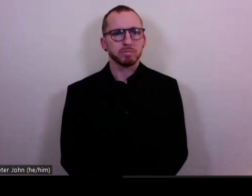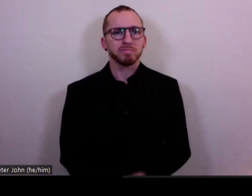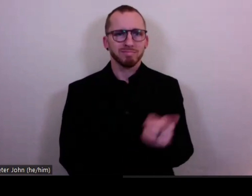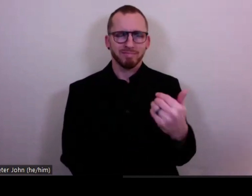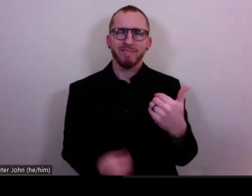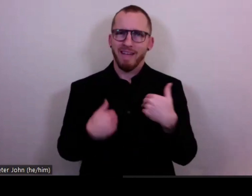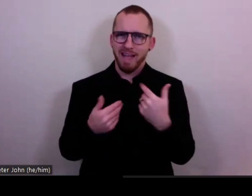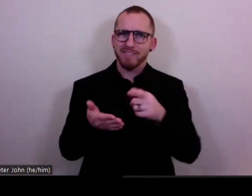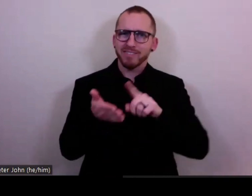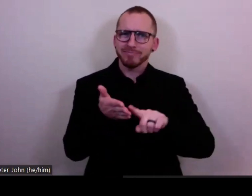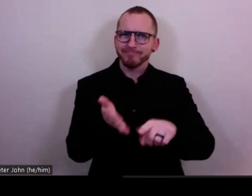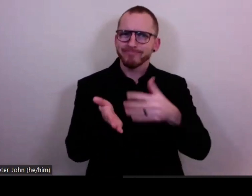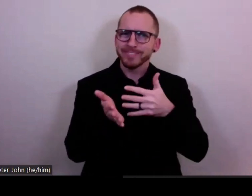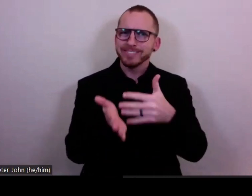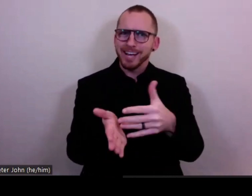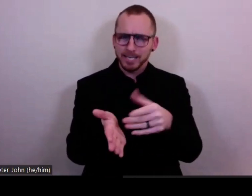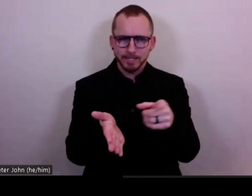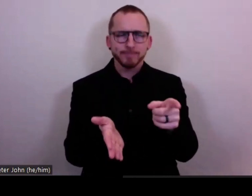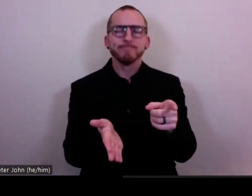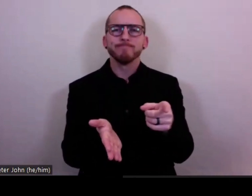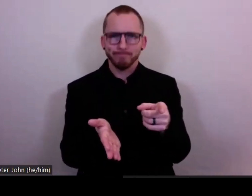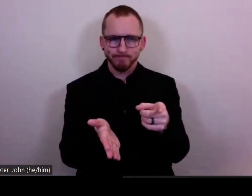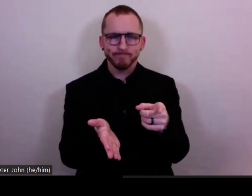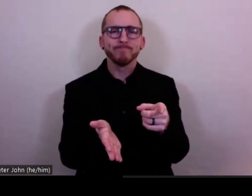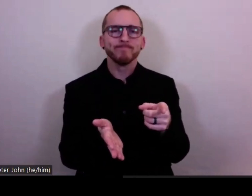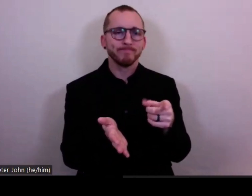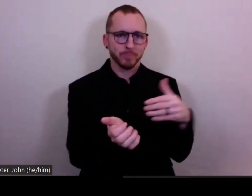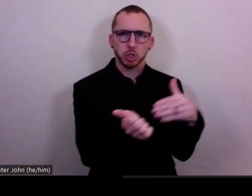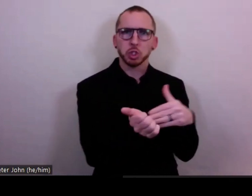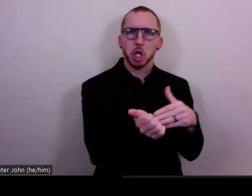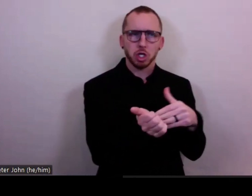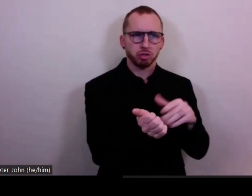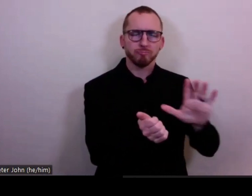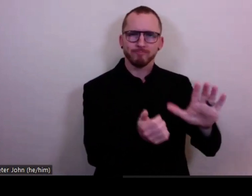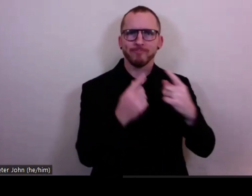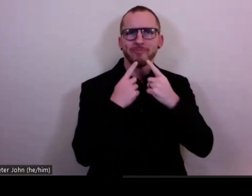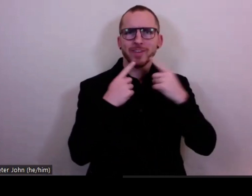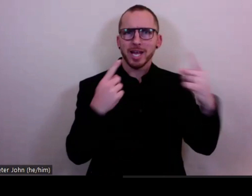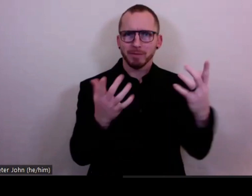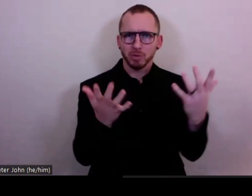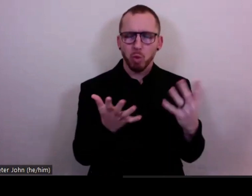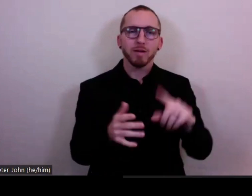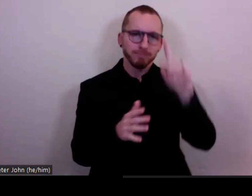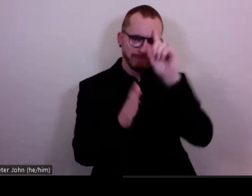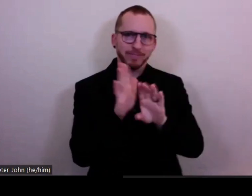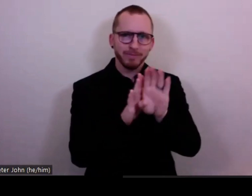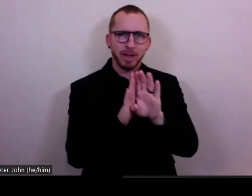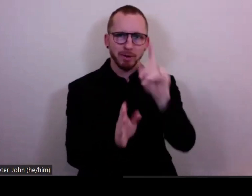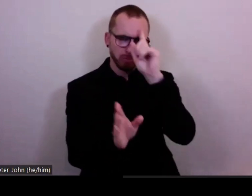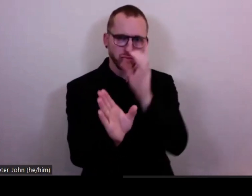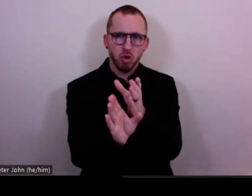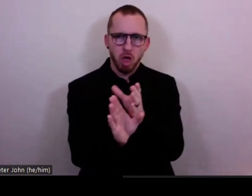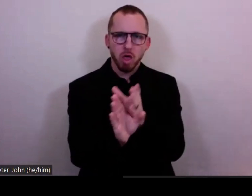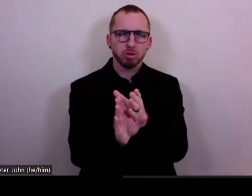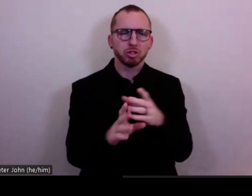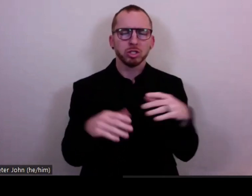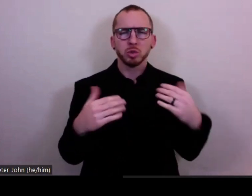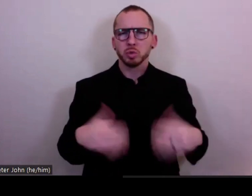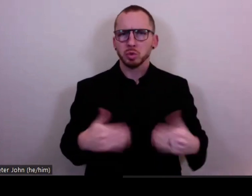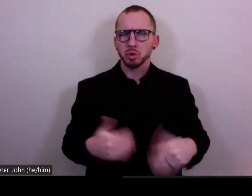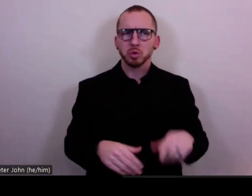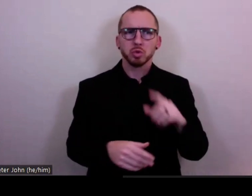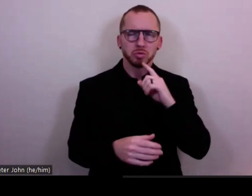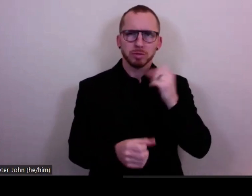their contribution to developmental psychology, tremendous amount of work around maternal mental